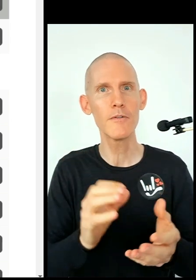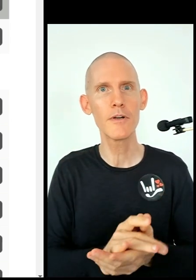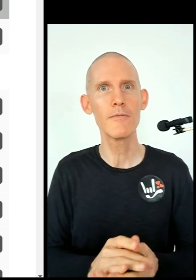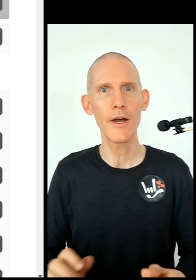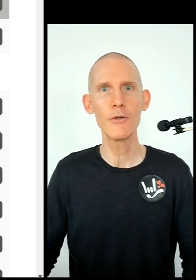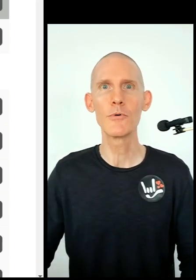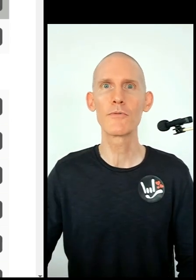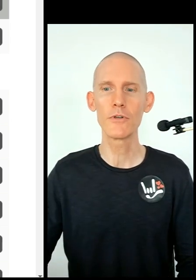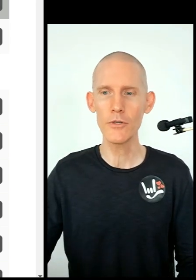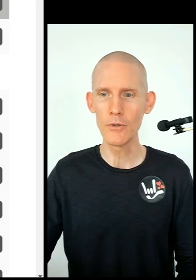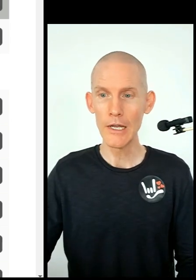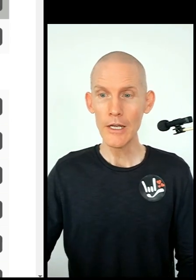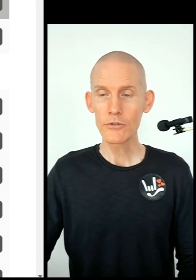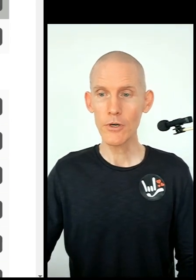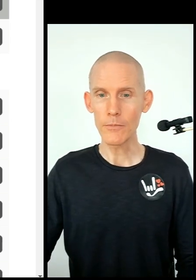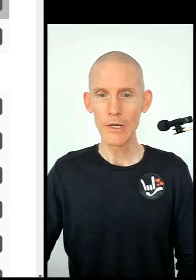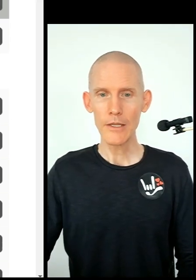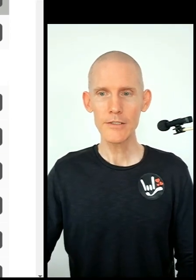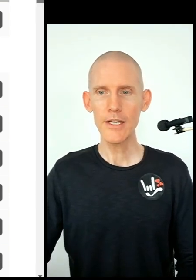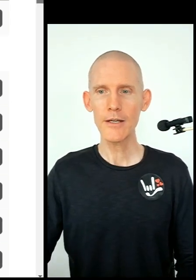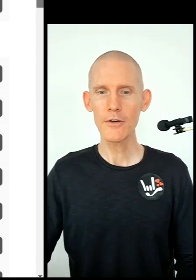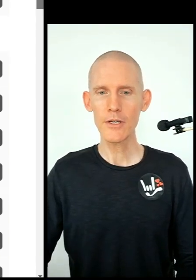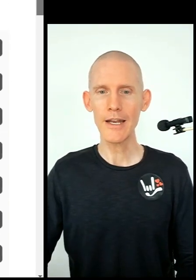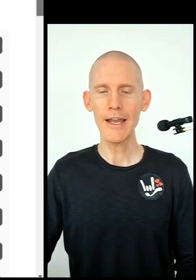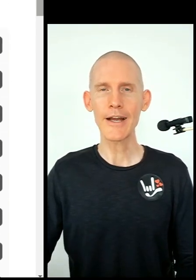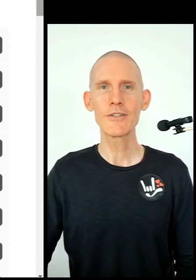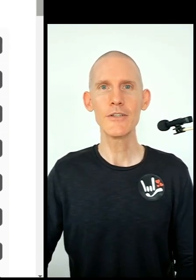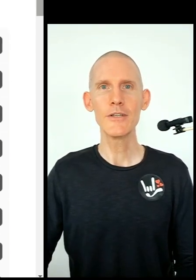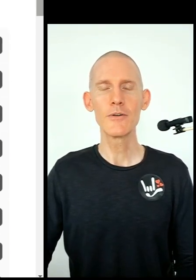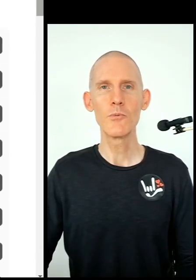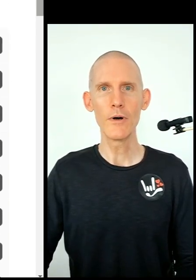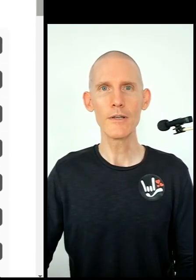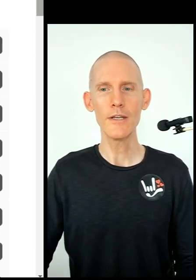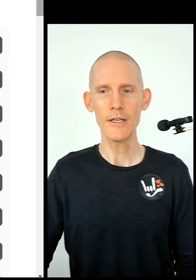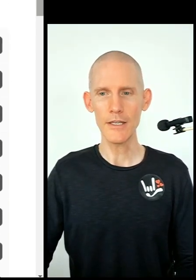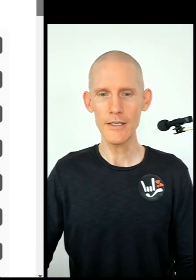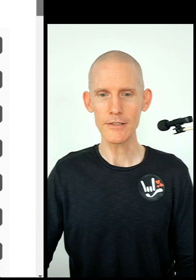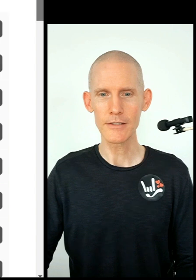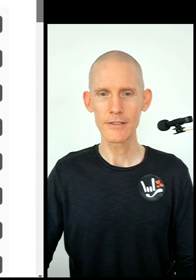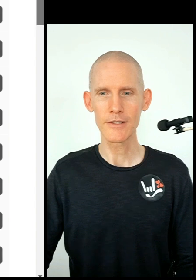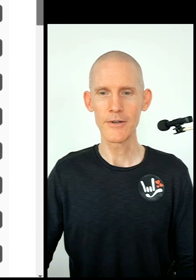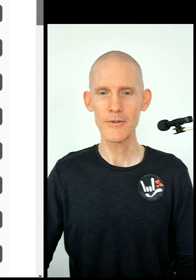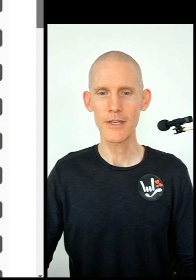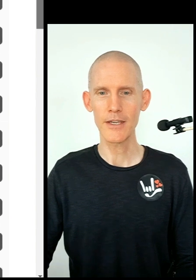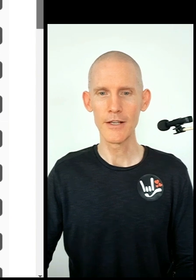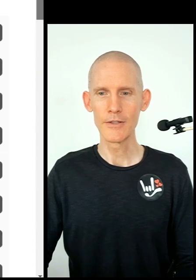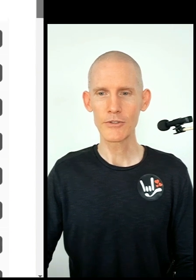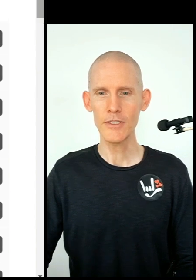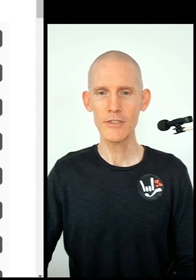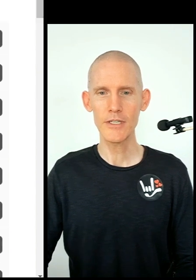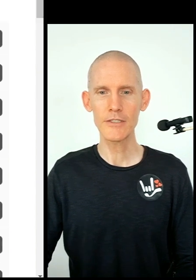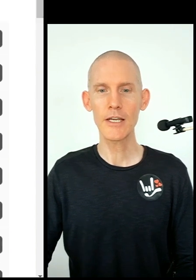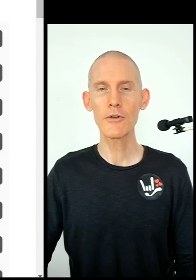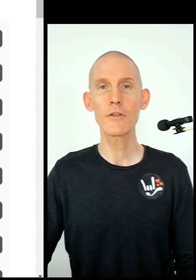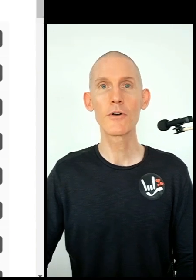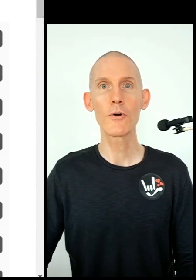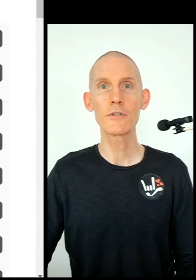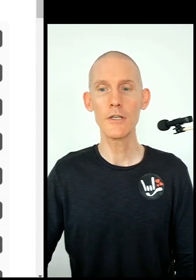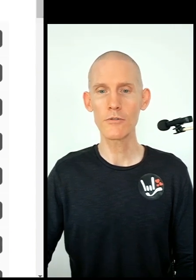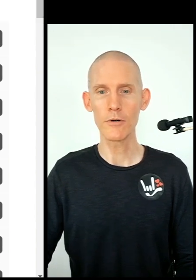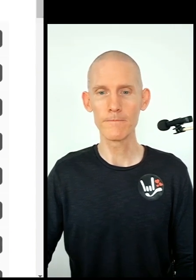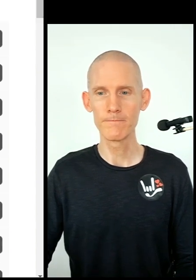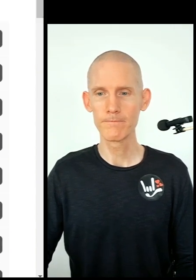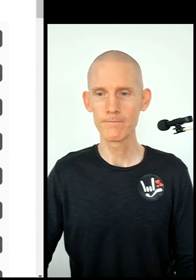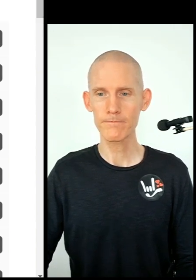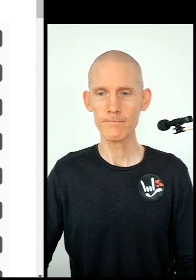hopefully it's very, very valuable for you. So let's take a look at actually what it is. Okay, so let's take a look at the